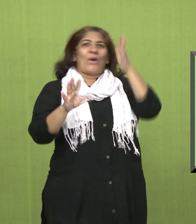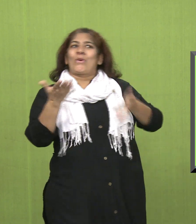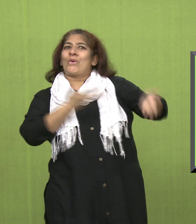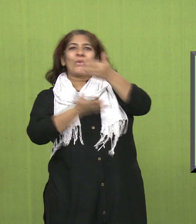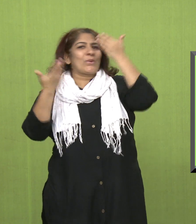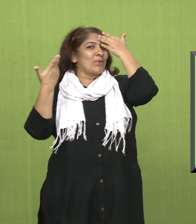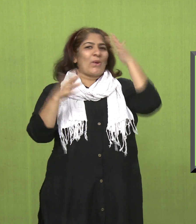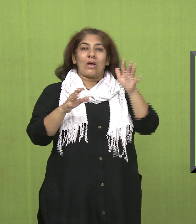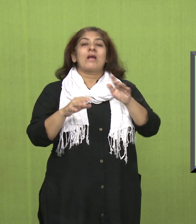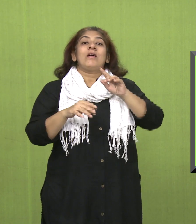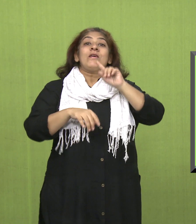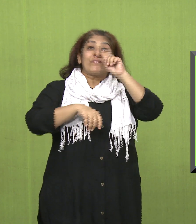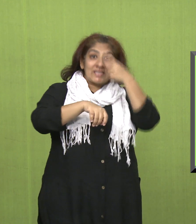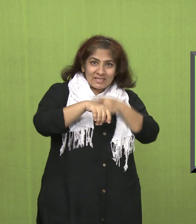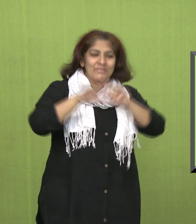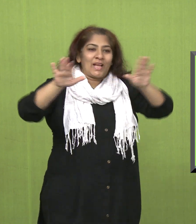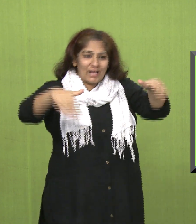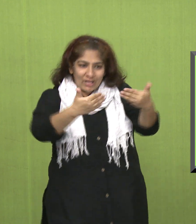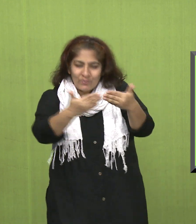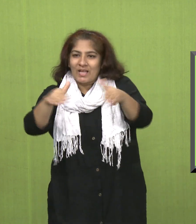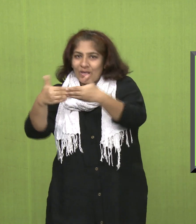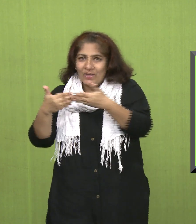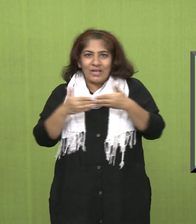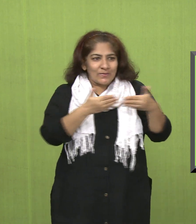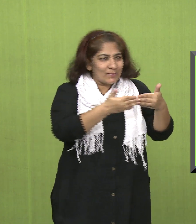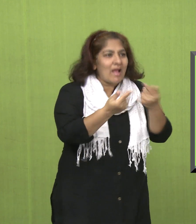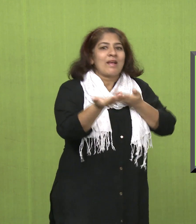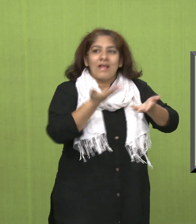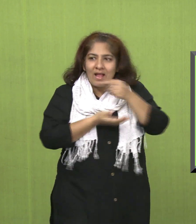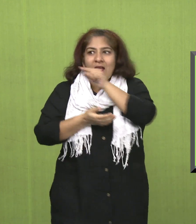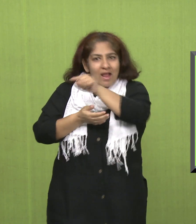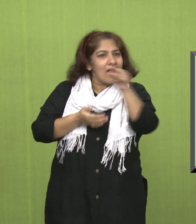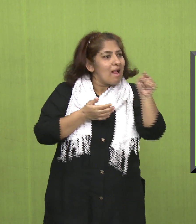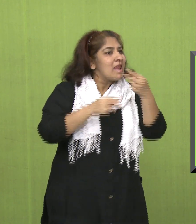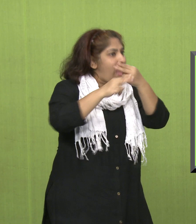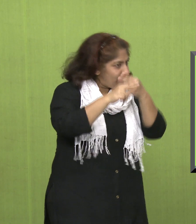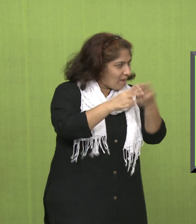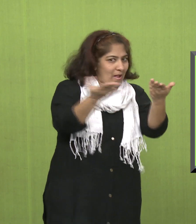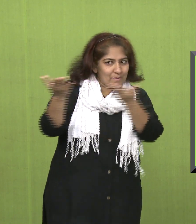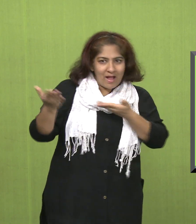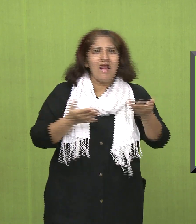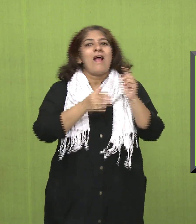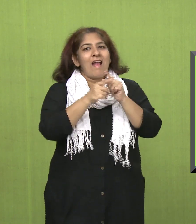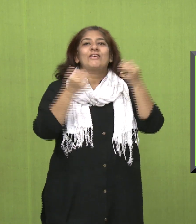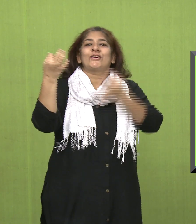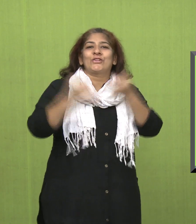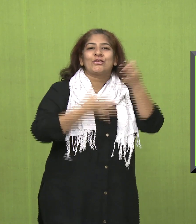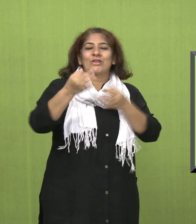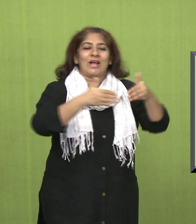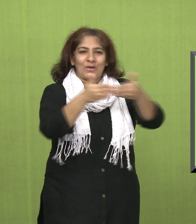company, he or she is given introductory session, that is induction given to the